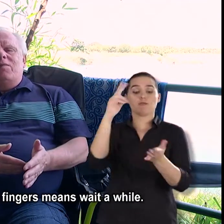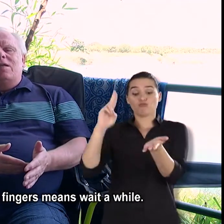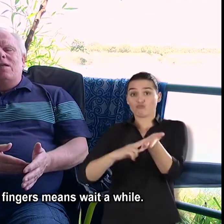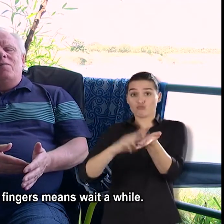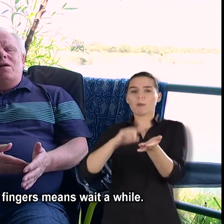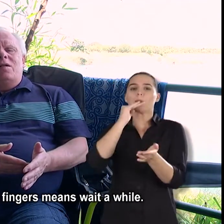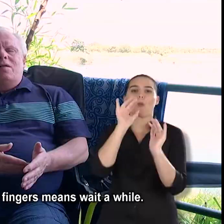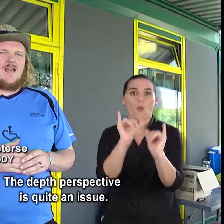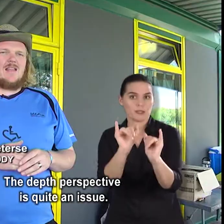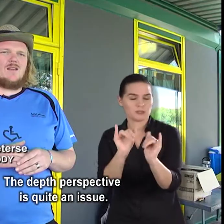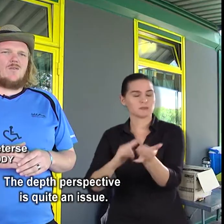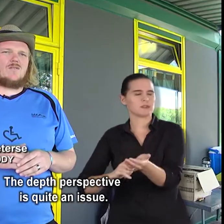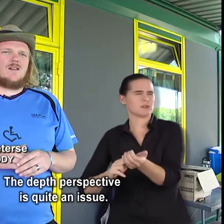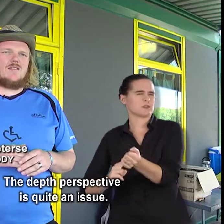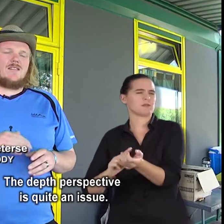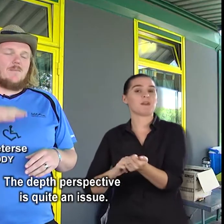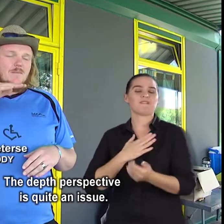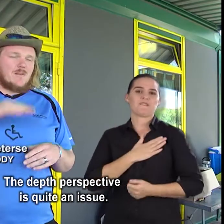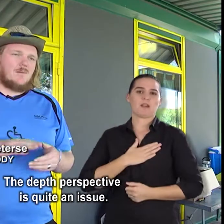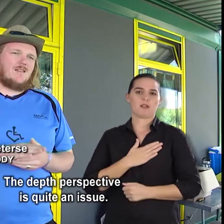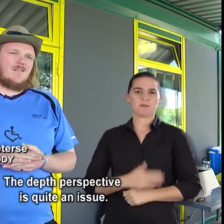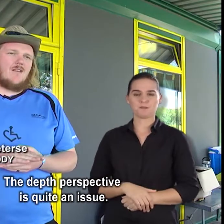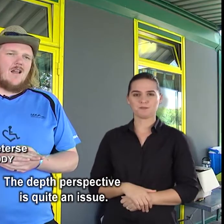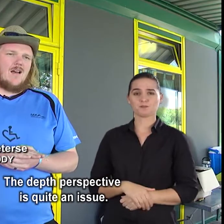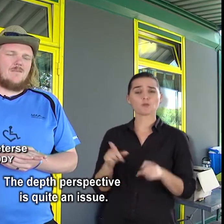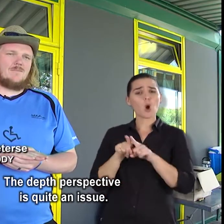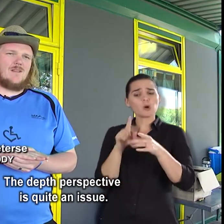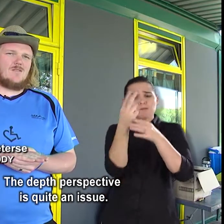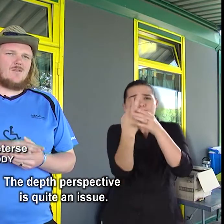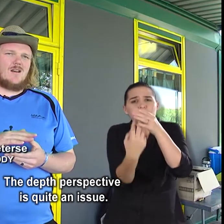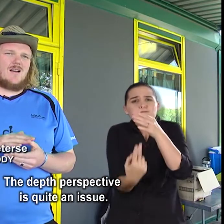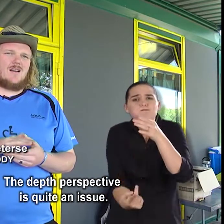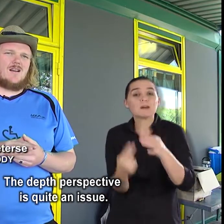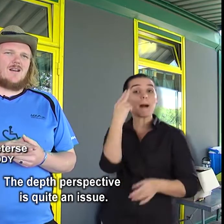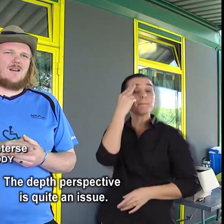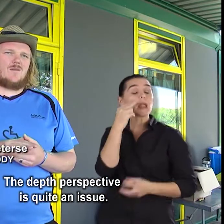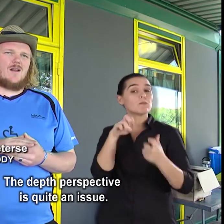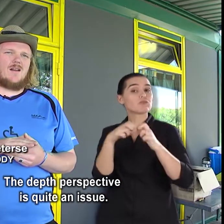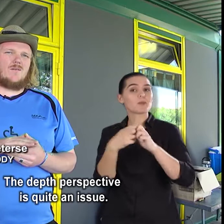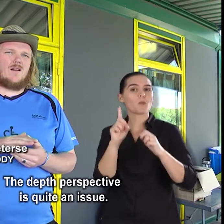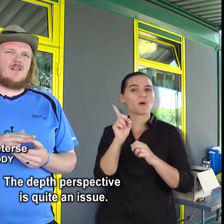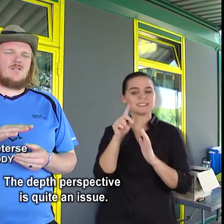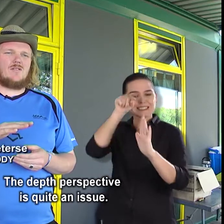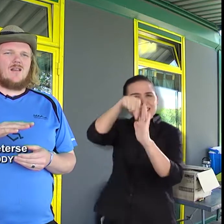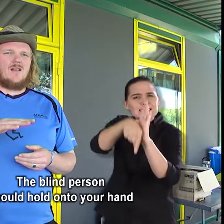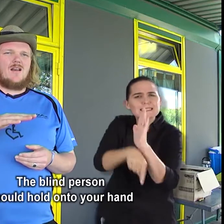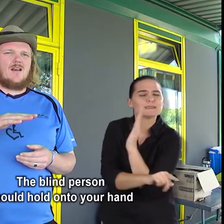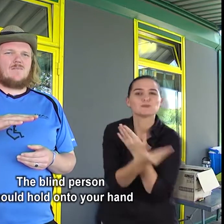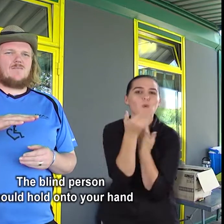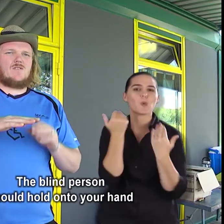fingers will say wait a little while. And then also the depth perspective is also quite an